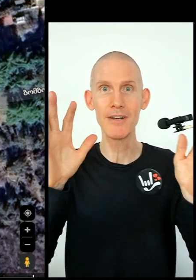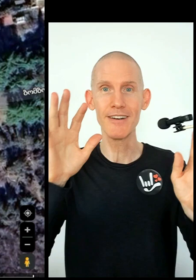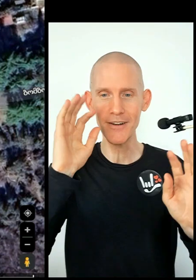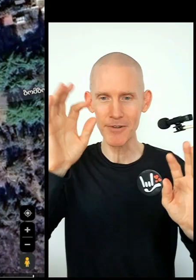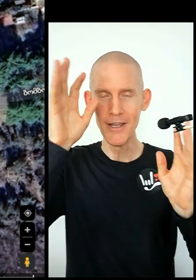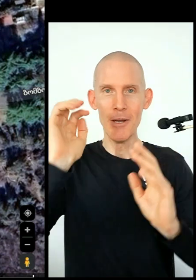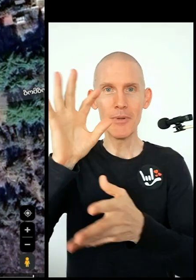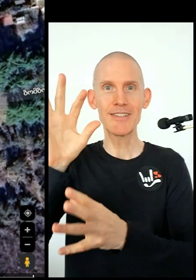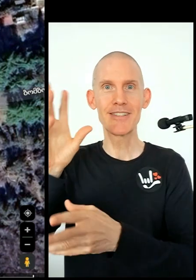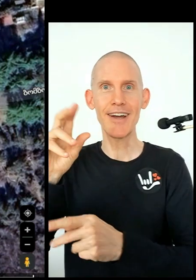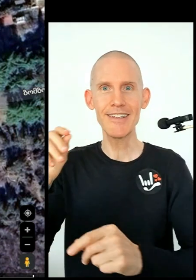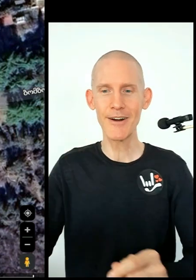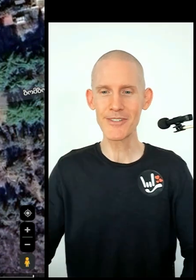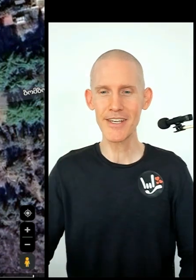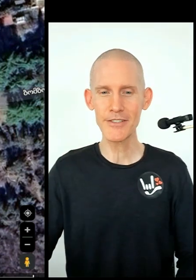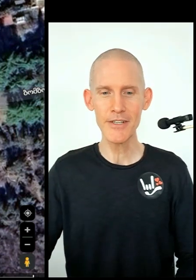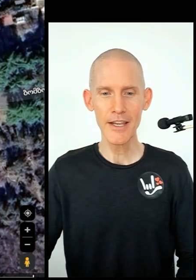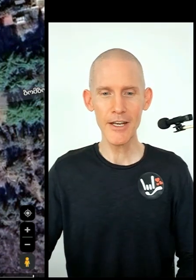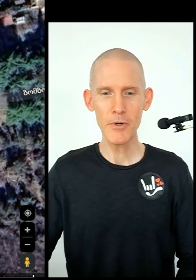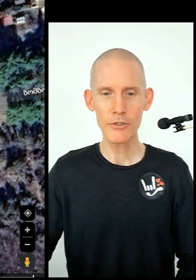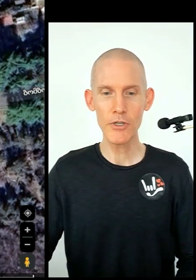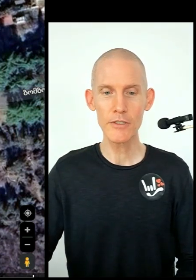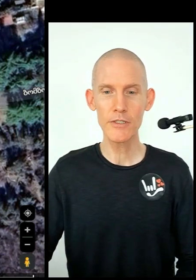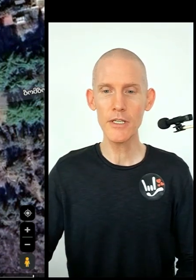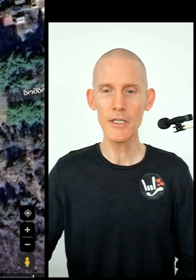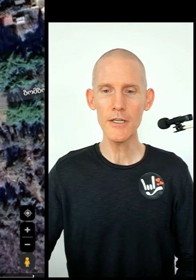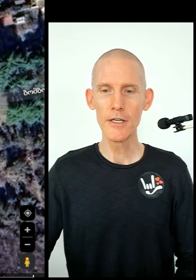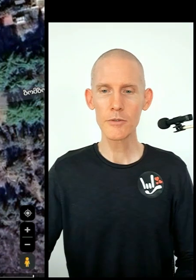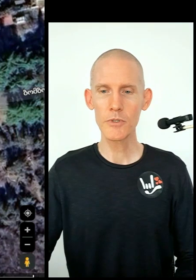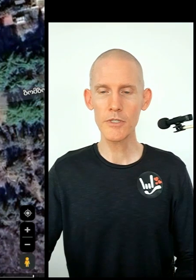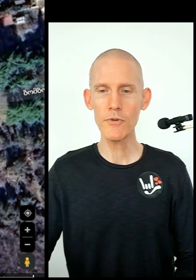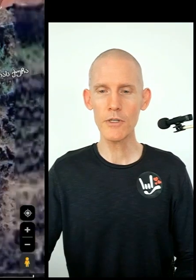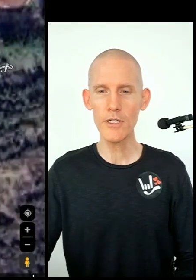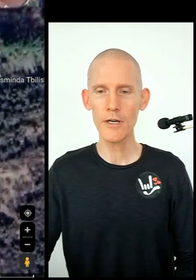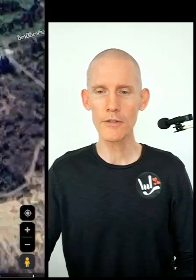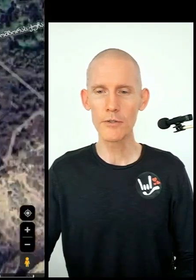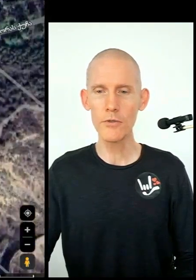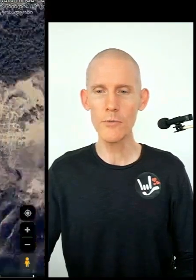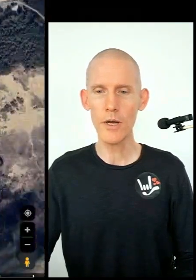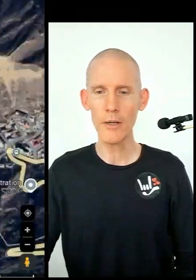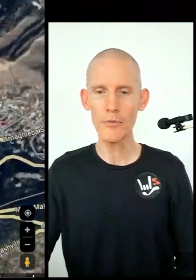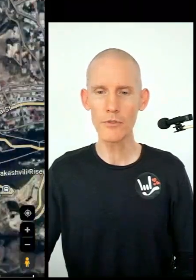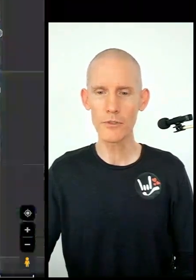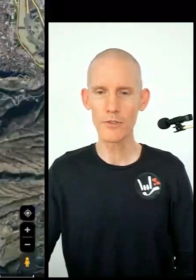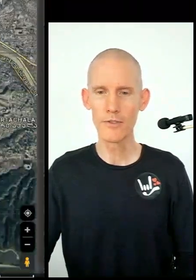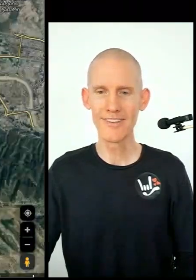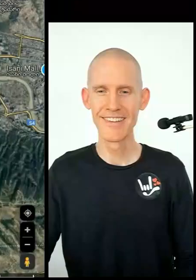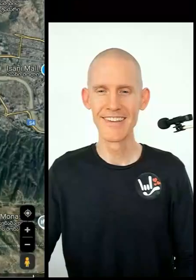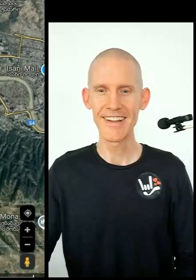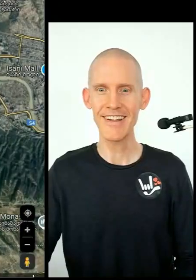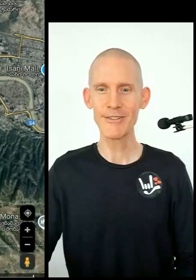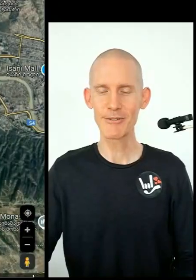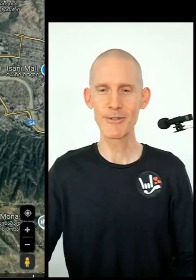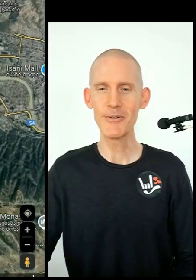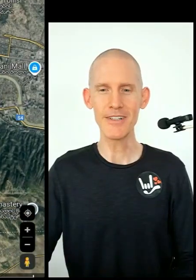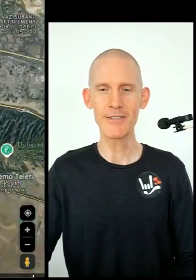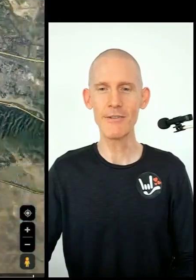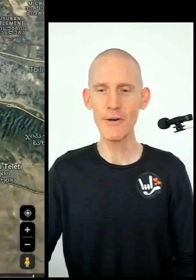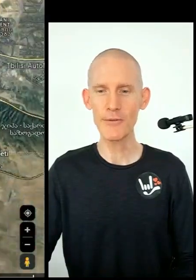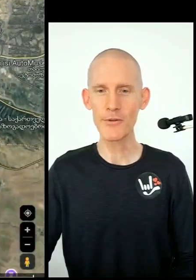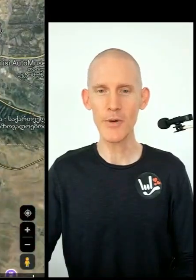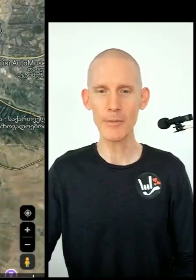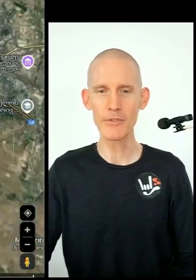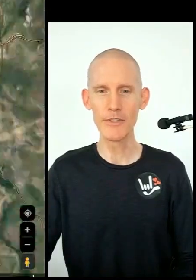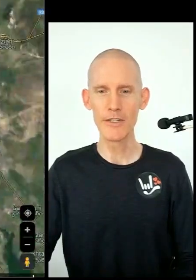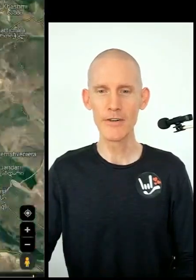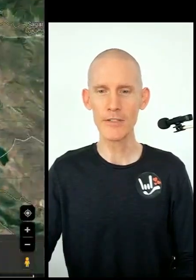can't recommend it enough. That's a side conversation. Anyway, so you can see specifically on Google Maps. I thought this was cool. I just